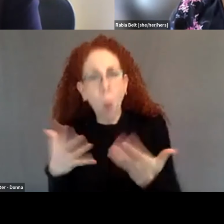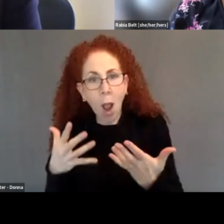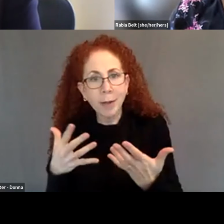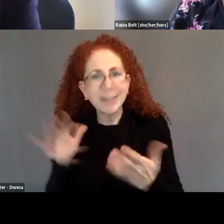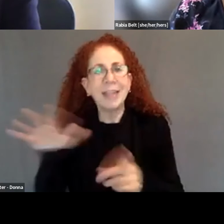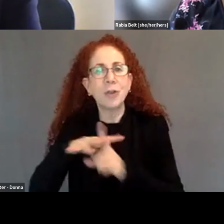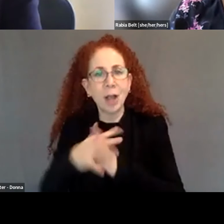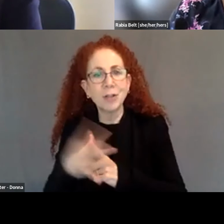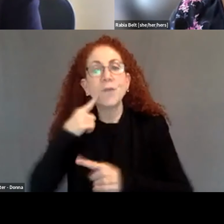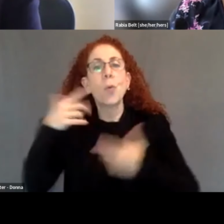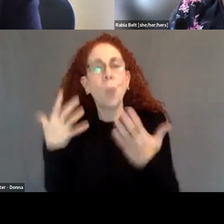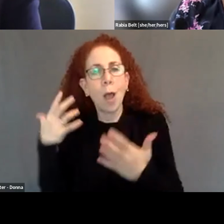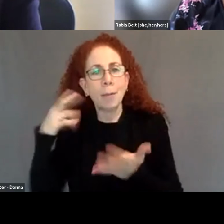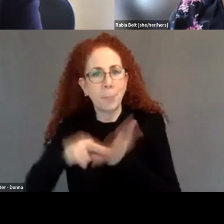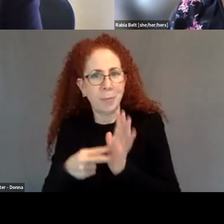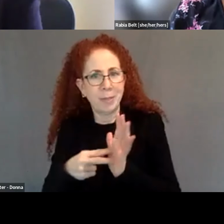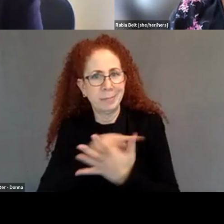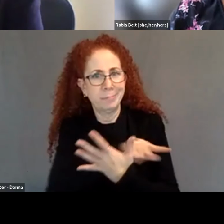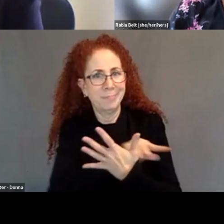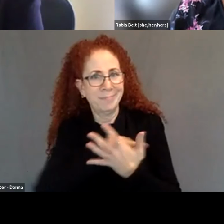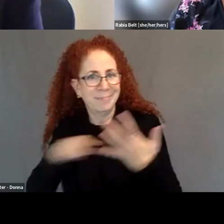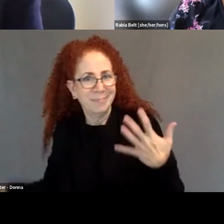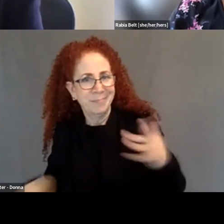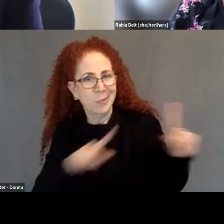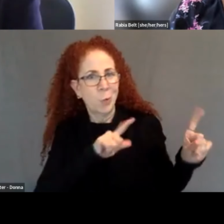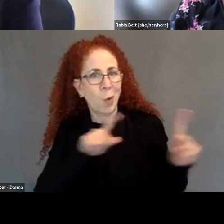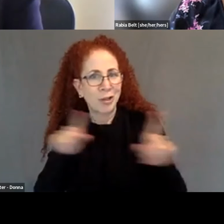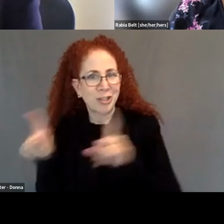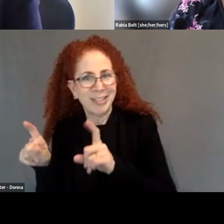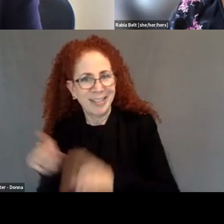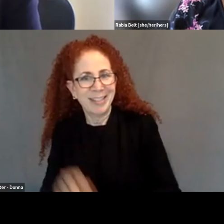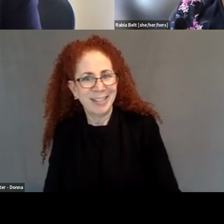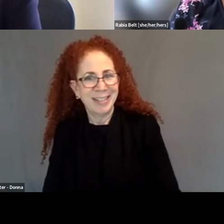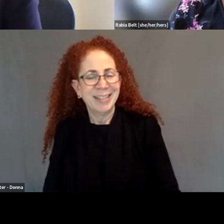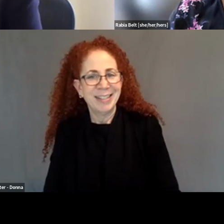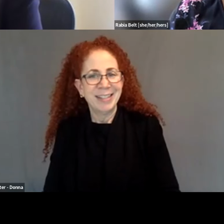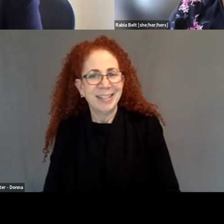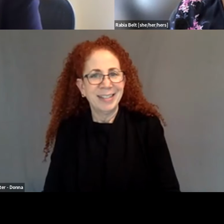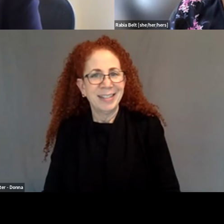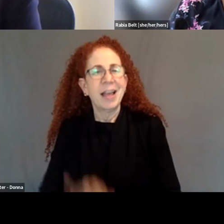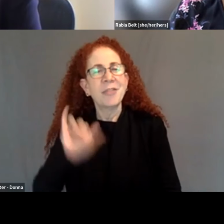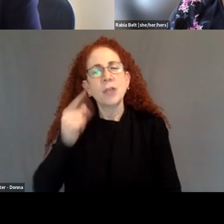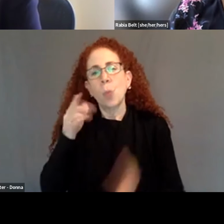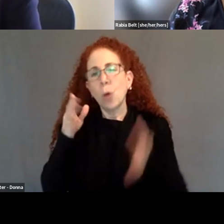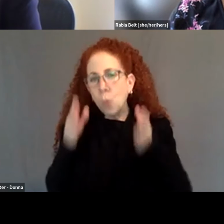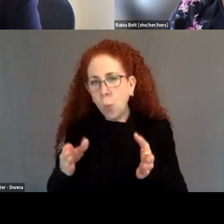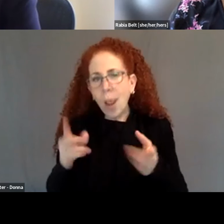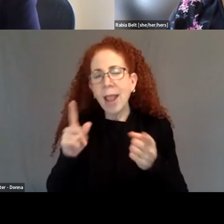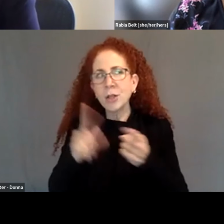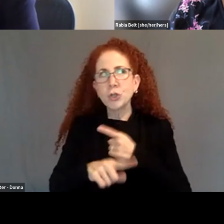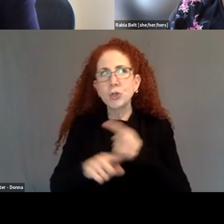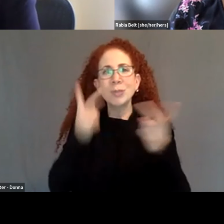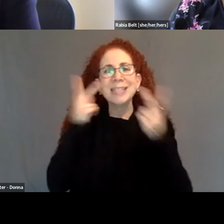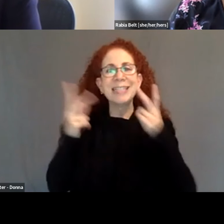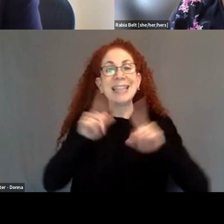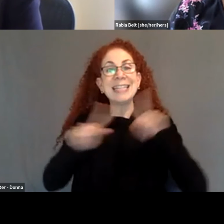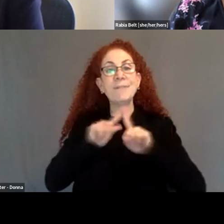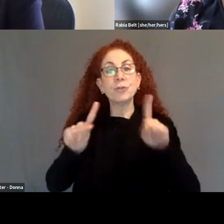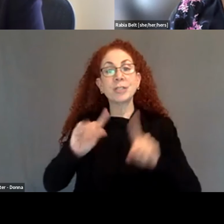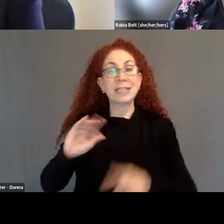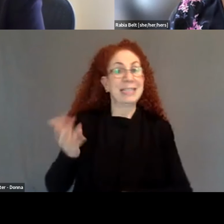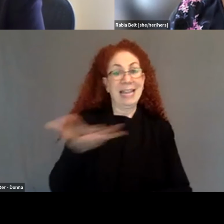for what purpose? And I think like that's a way to sort of come at, to put some of the apparent differences in our research. I